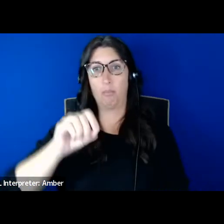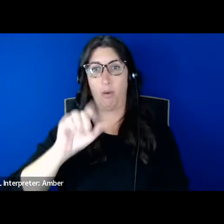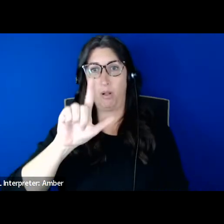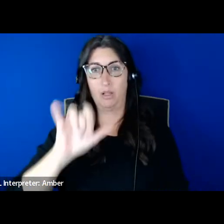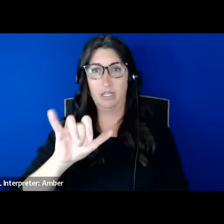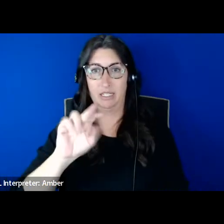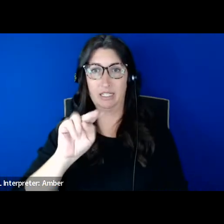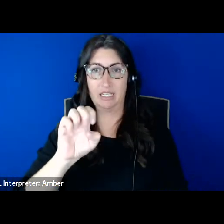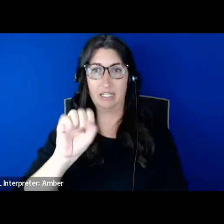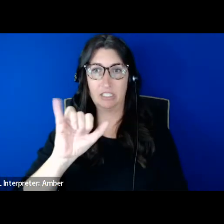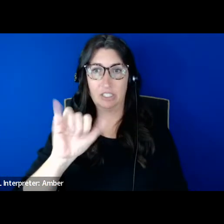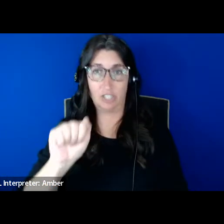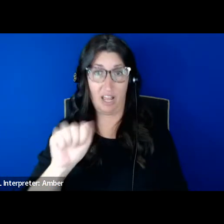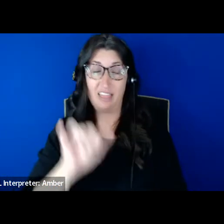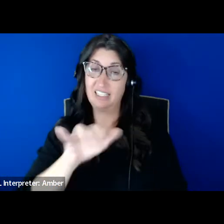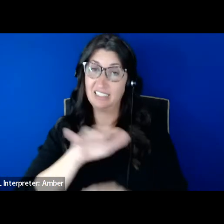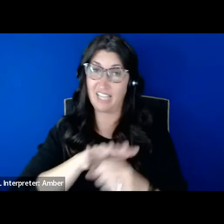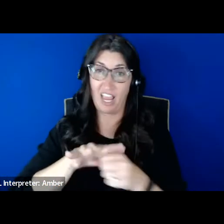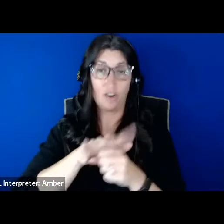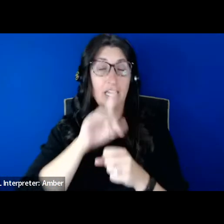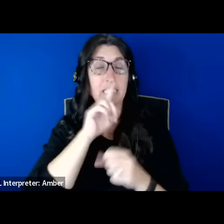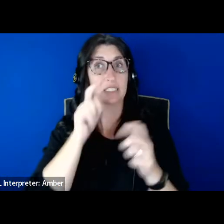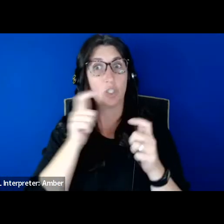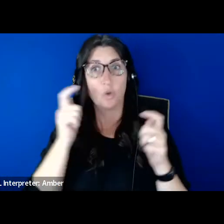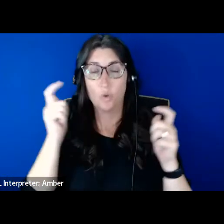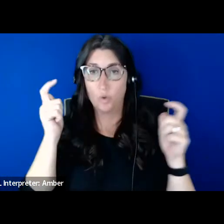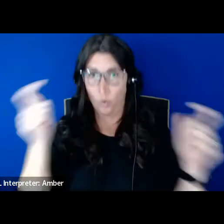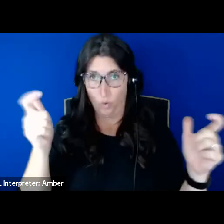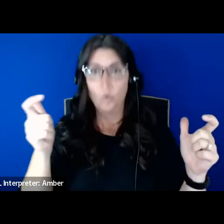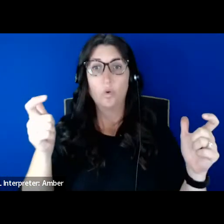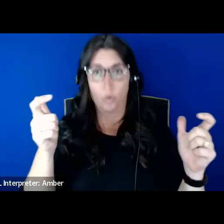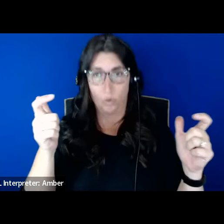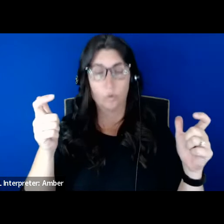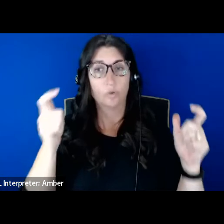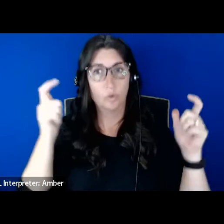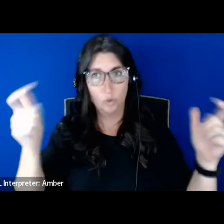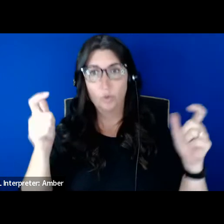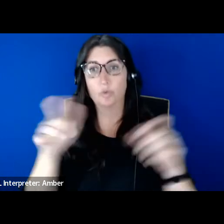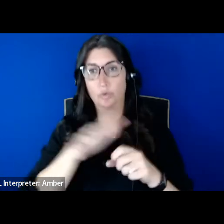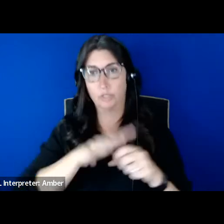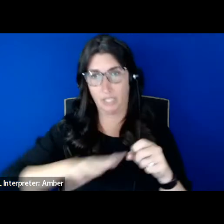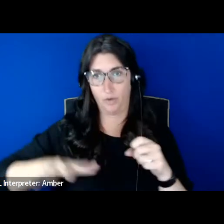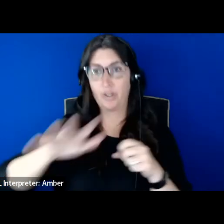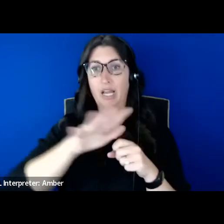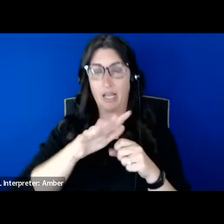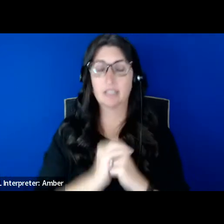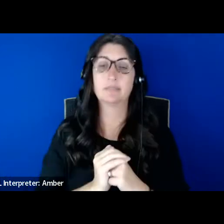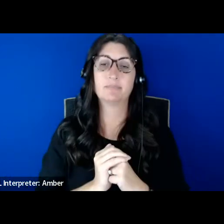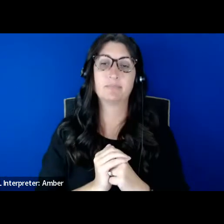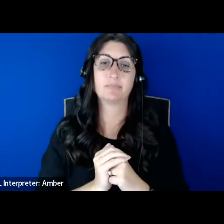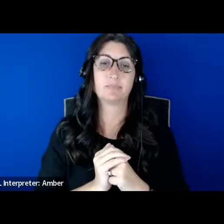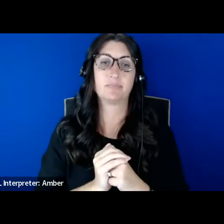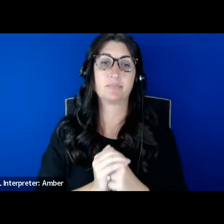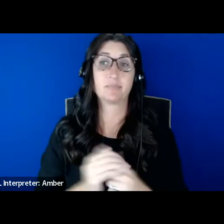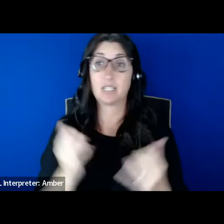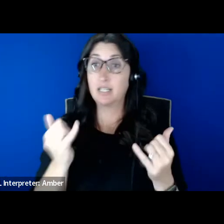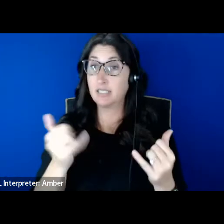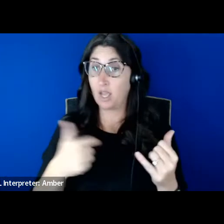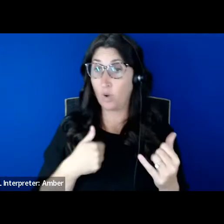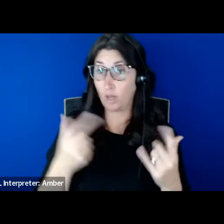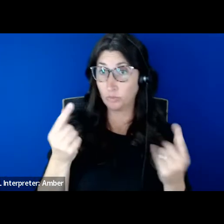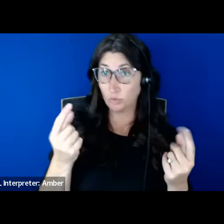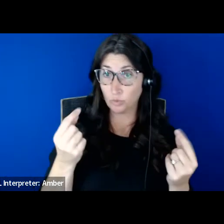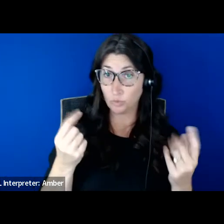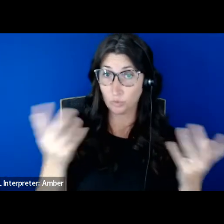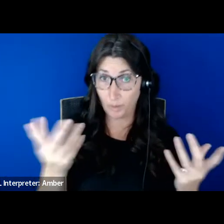this area is a big, huge area. Okay, now what I'm going to do now is I want to show you